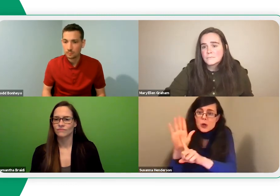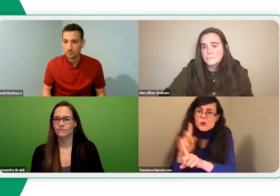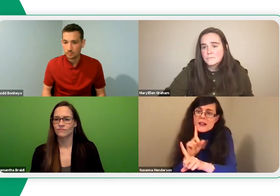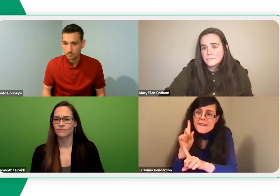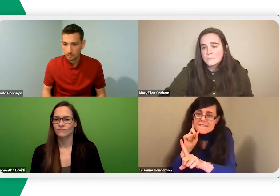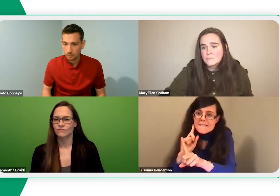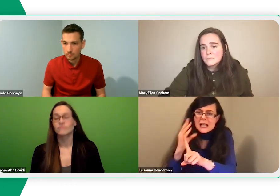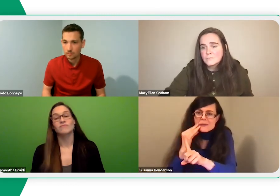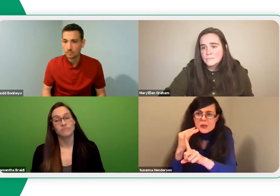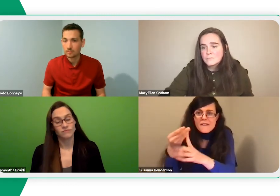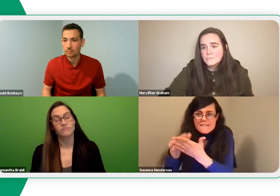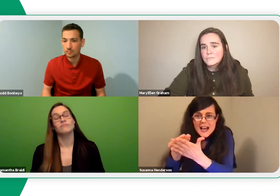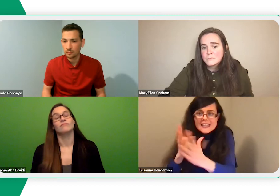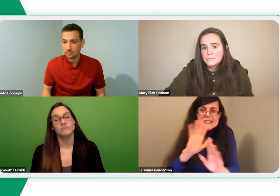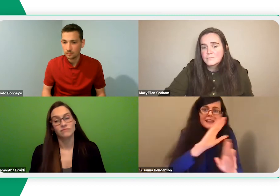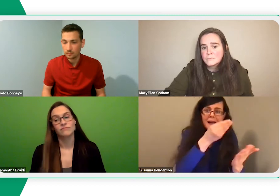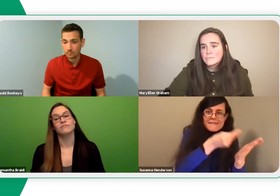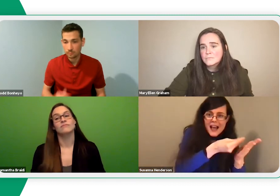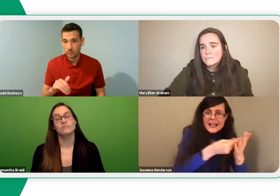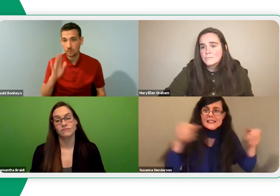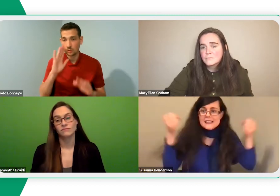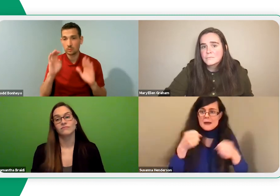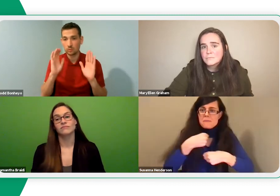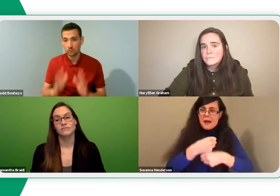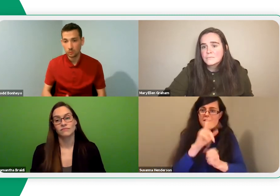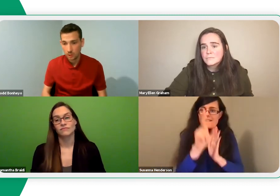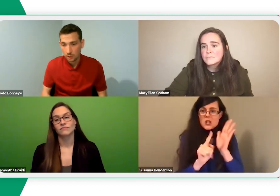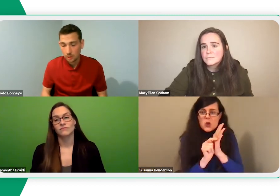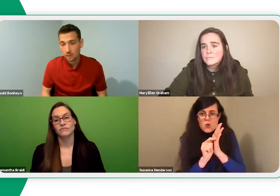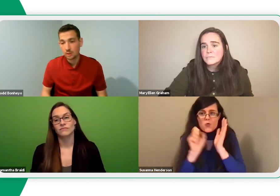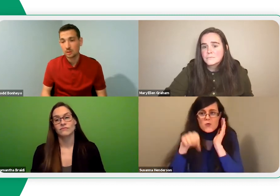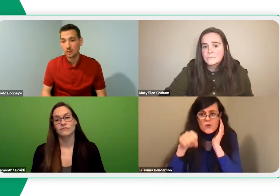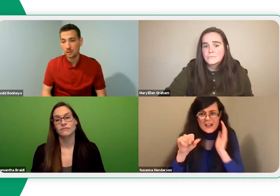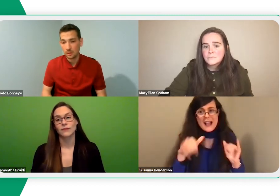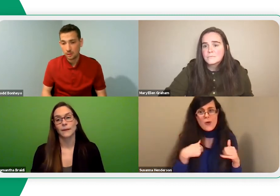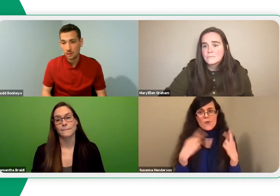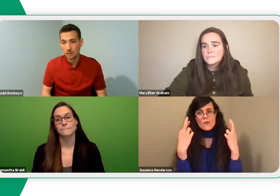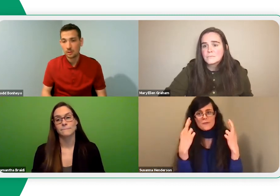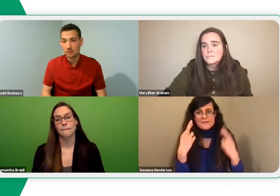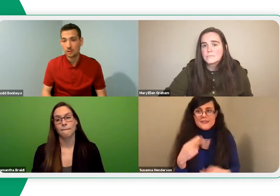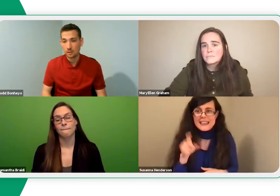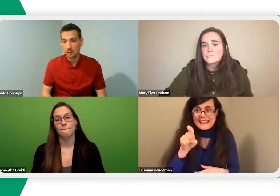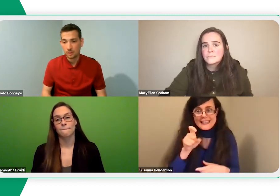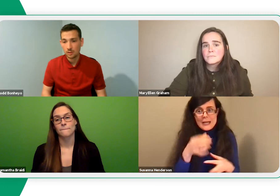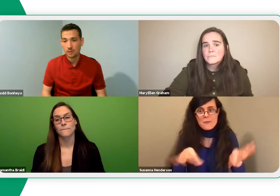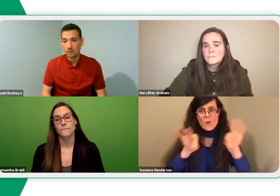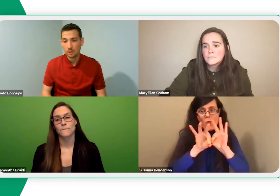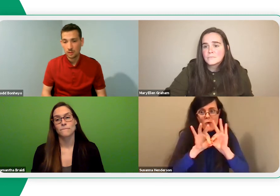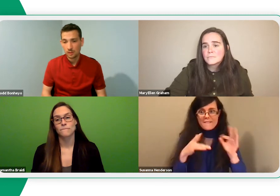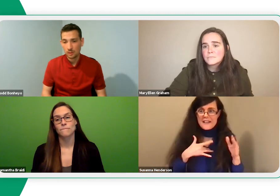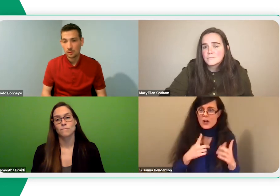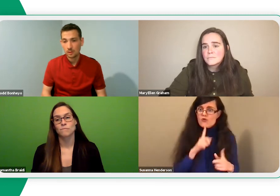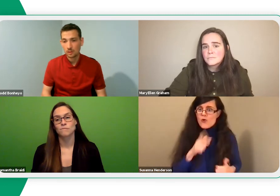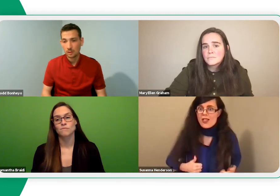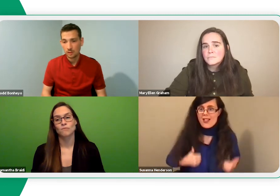more signed content to give students understanding about finances in their native